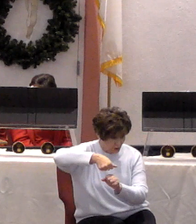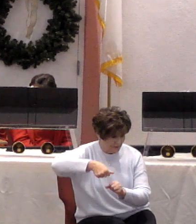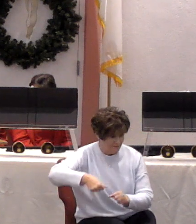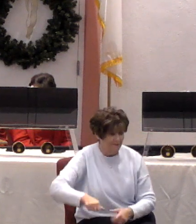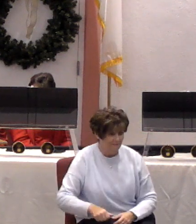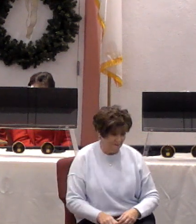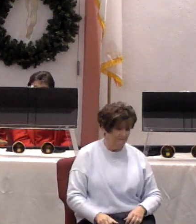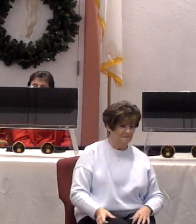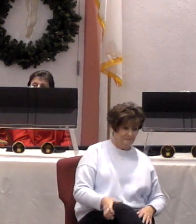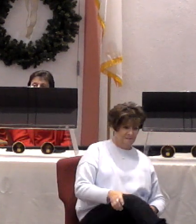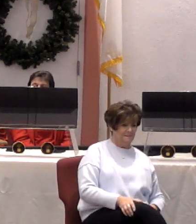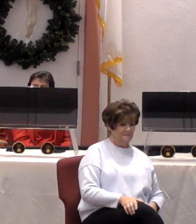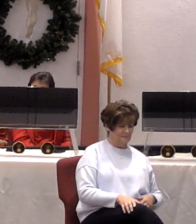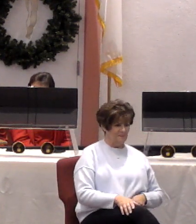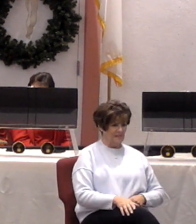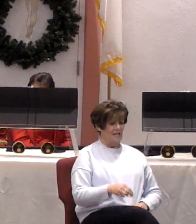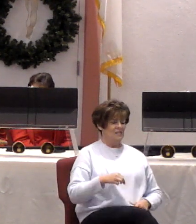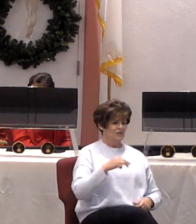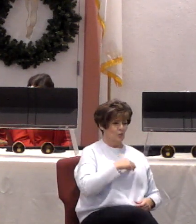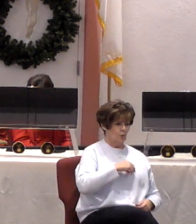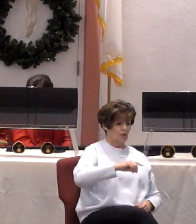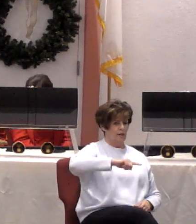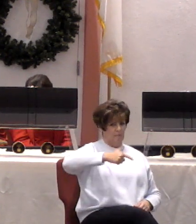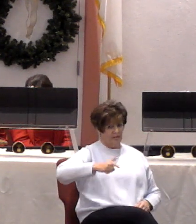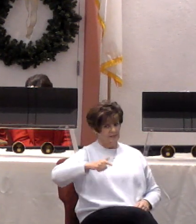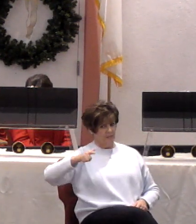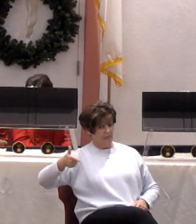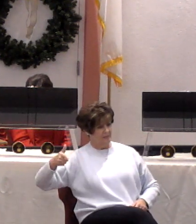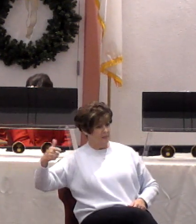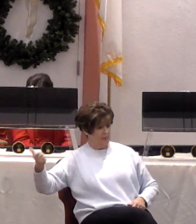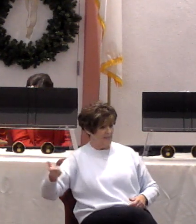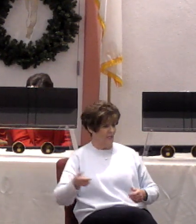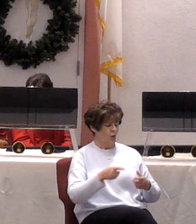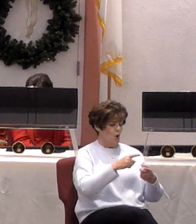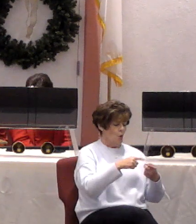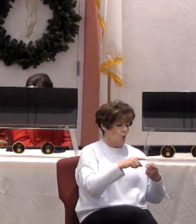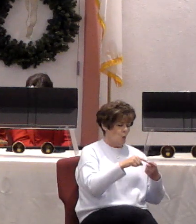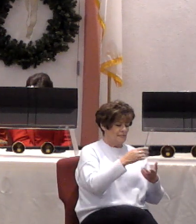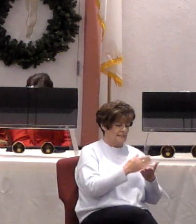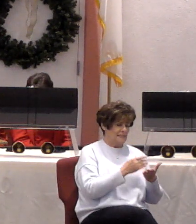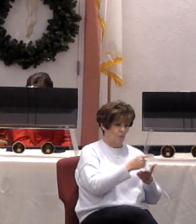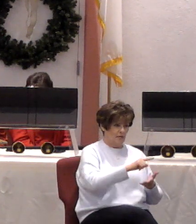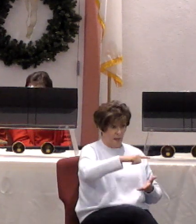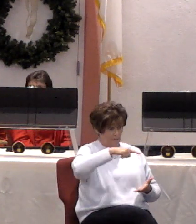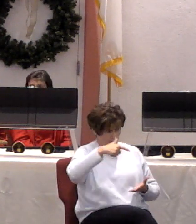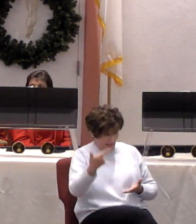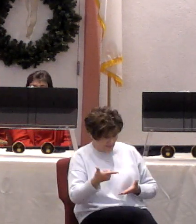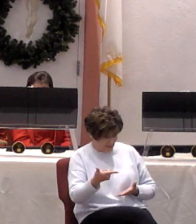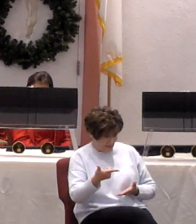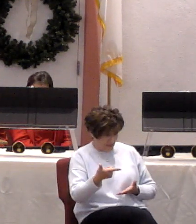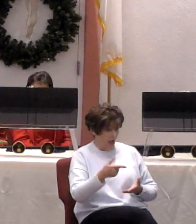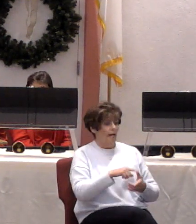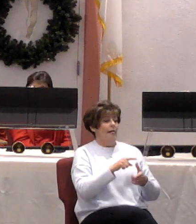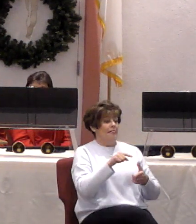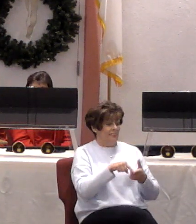on and then you pass it on to the next person by you. And then we pass the light through the room, one person at a time, from the front to the